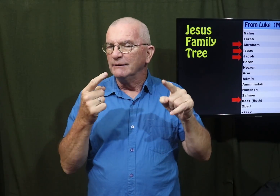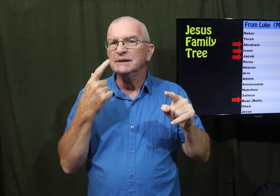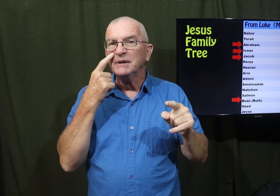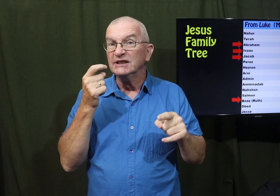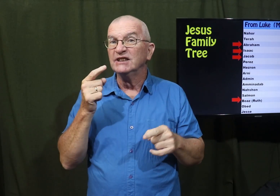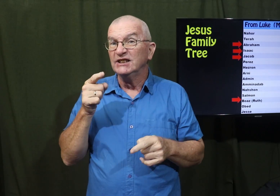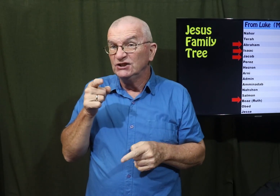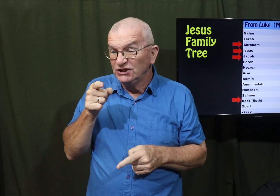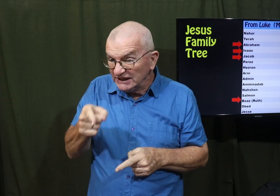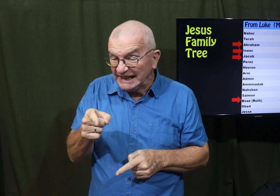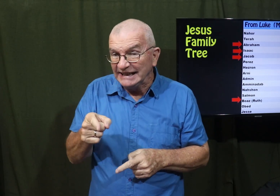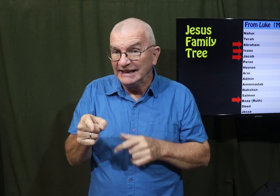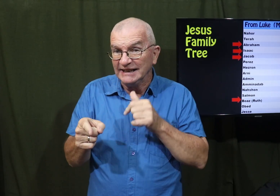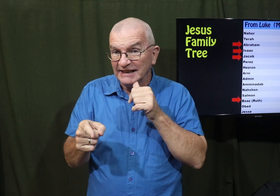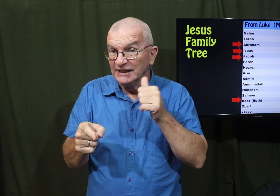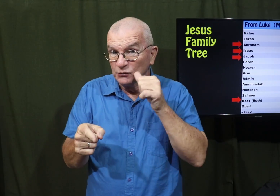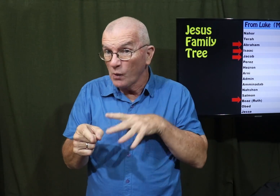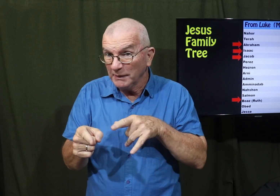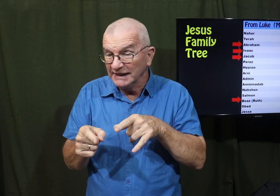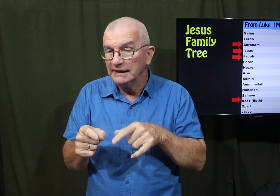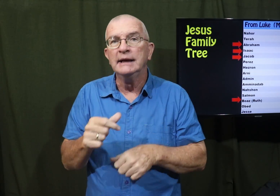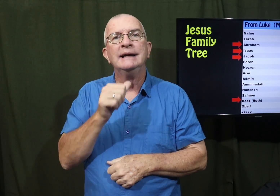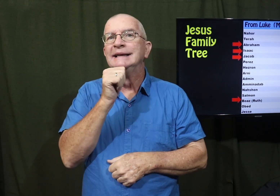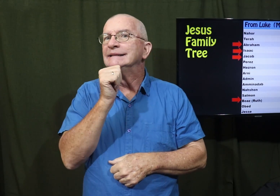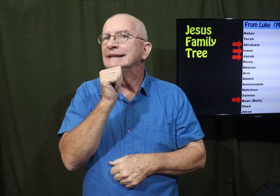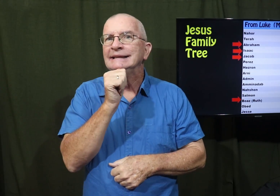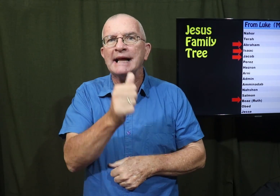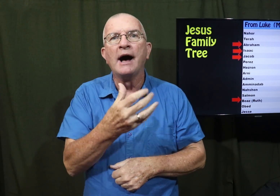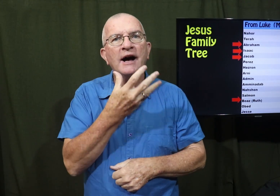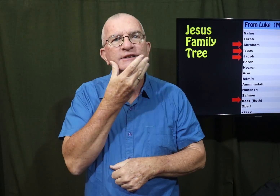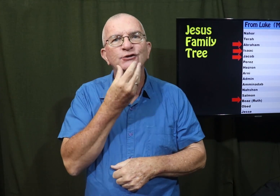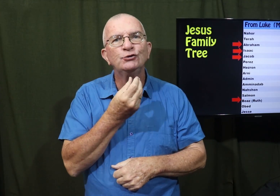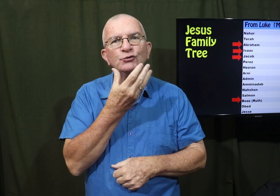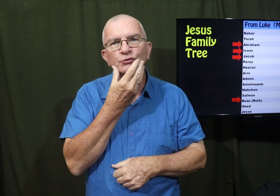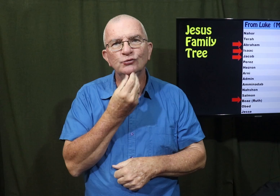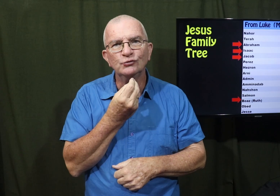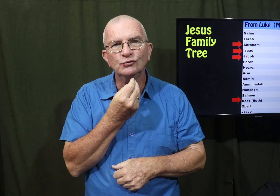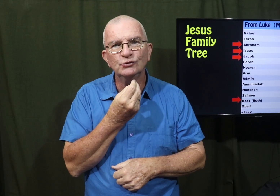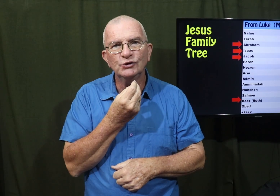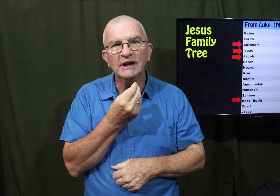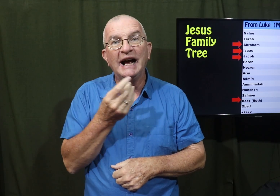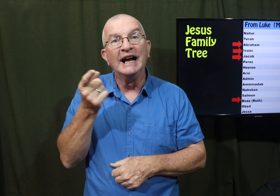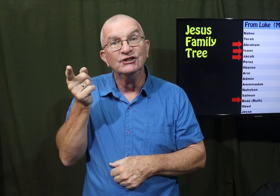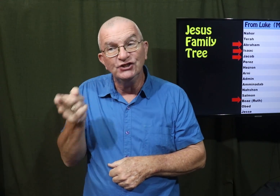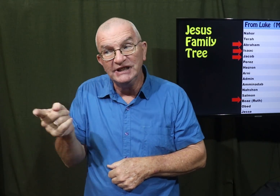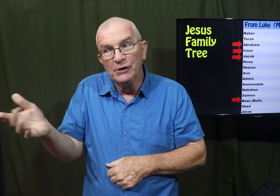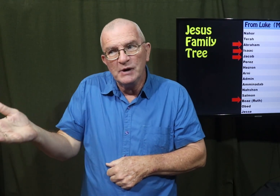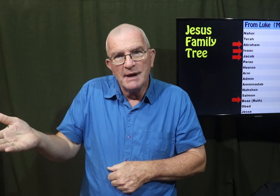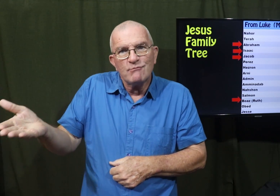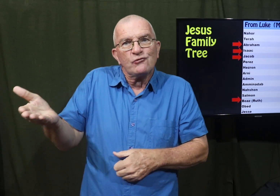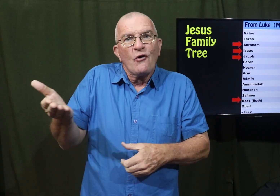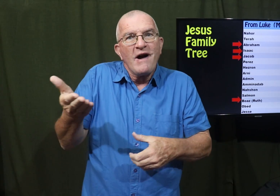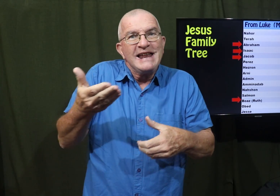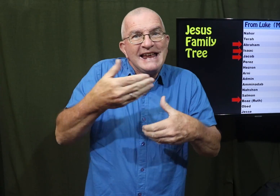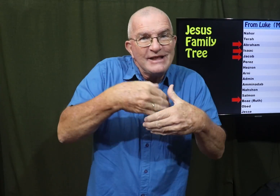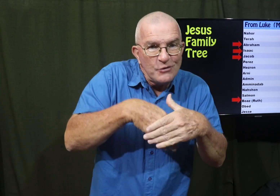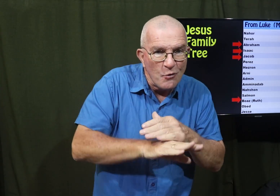She's famous because she, this woman, is not a Jew. She was brought into